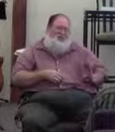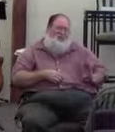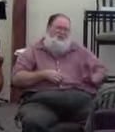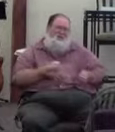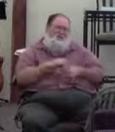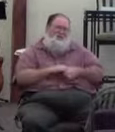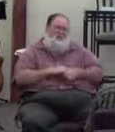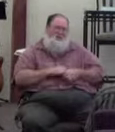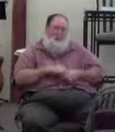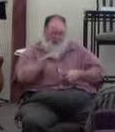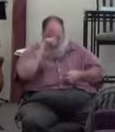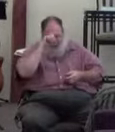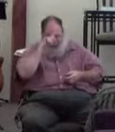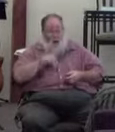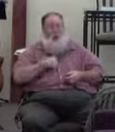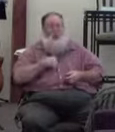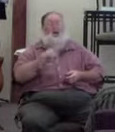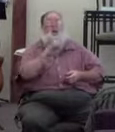the Lord.